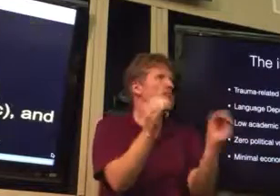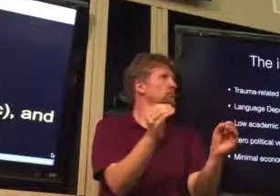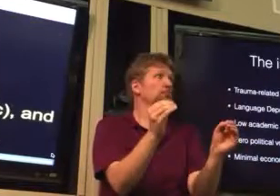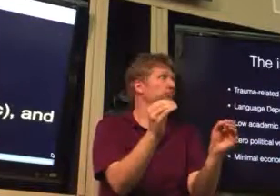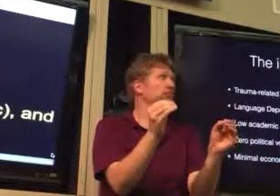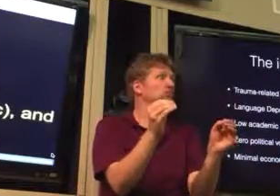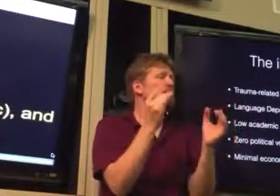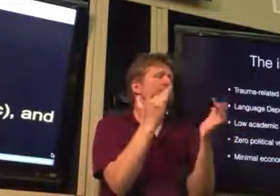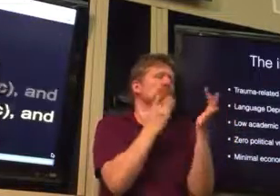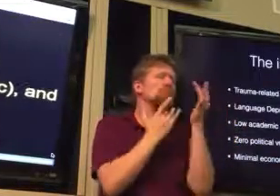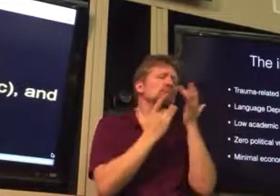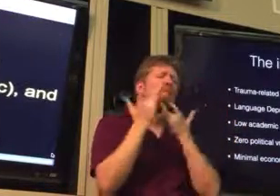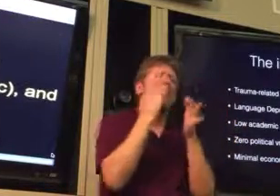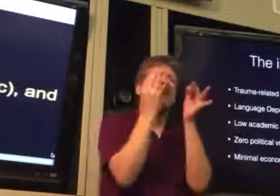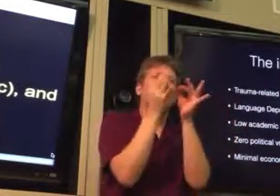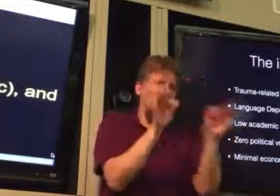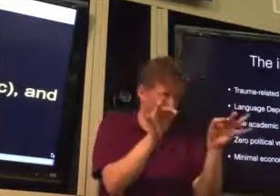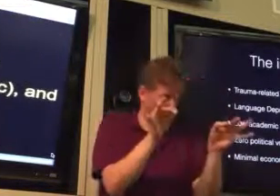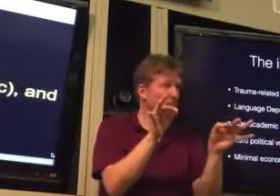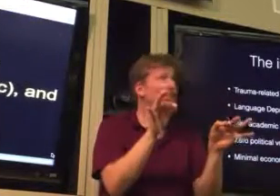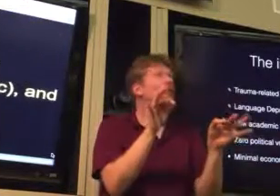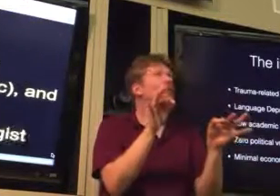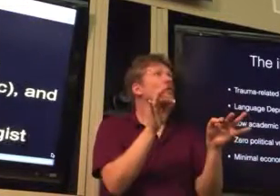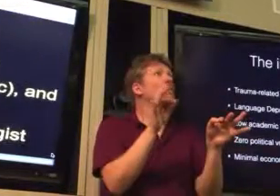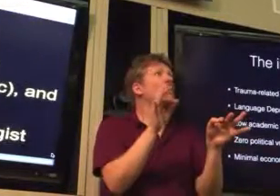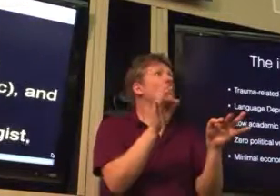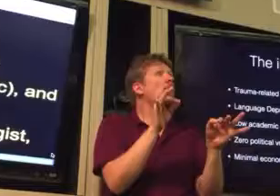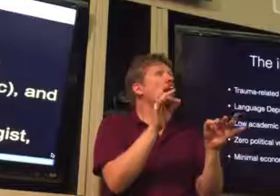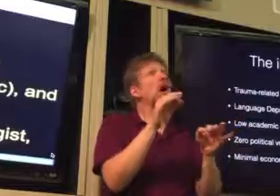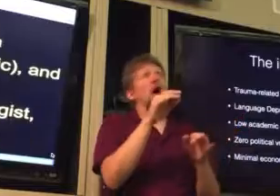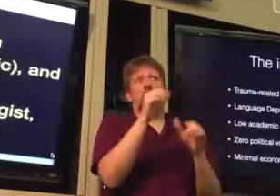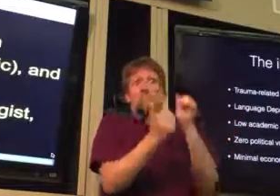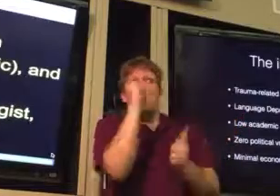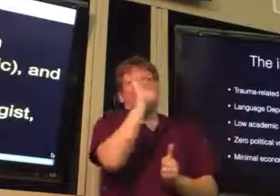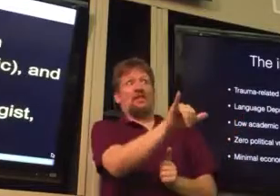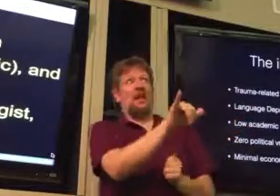And what they've seen is that there are people who have extreme language deprivation,